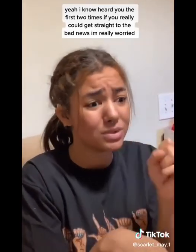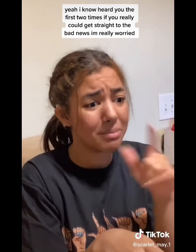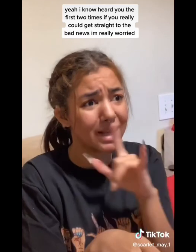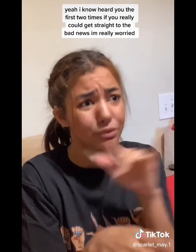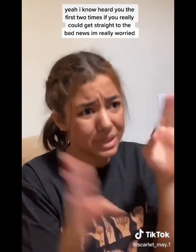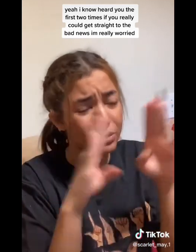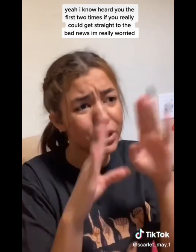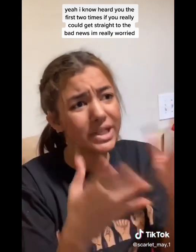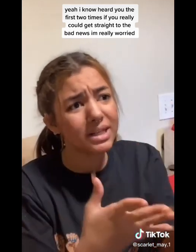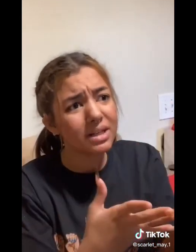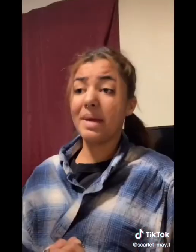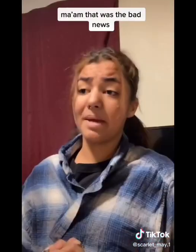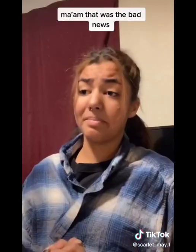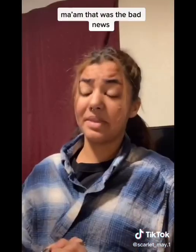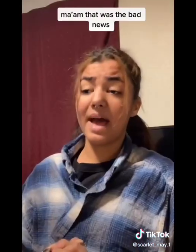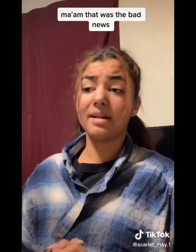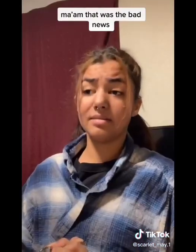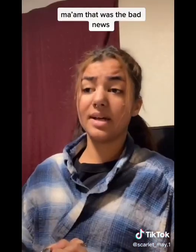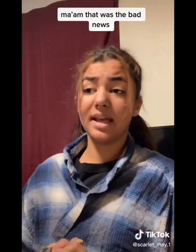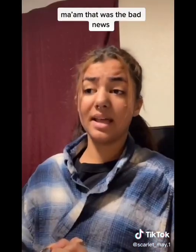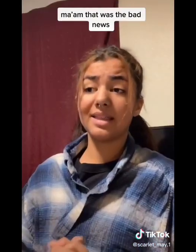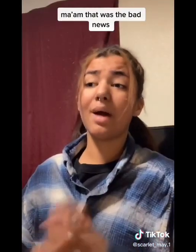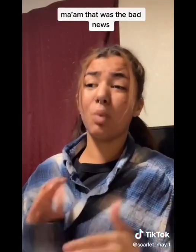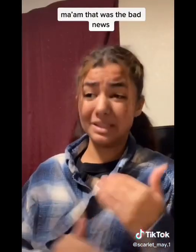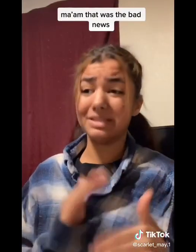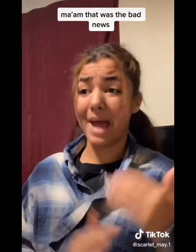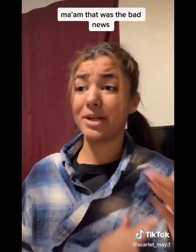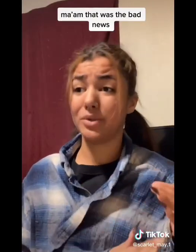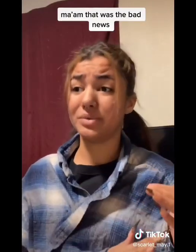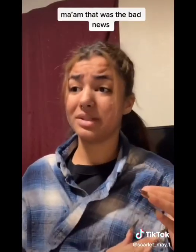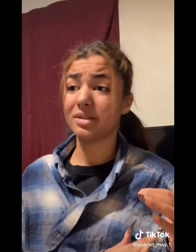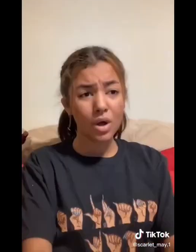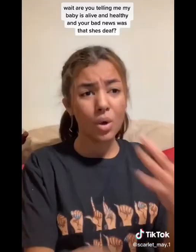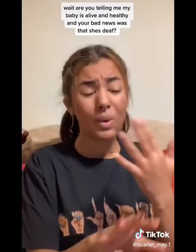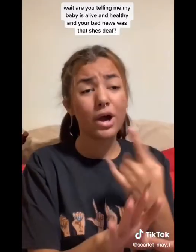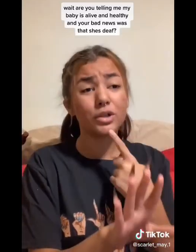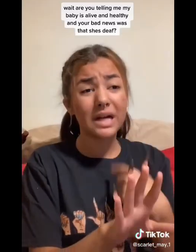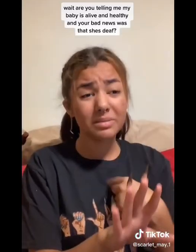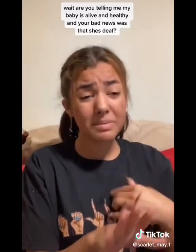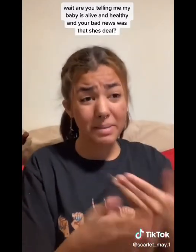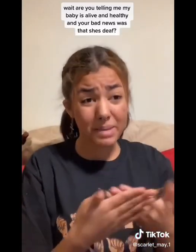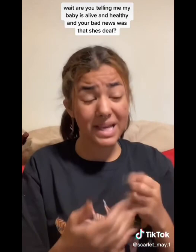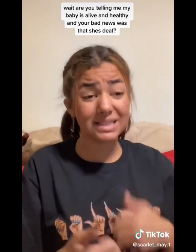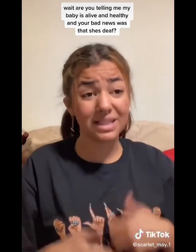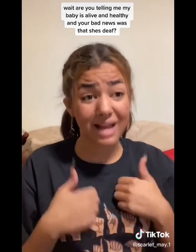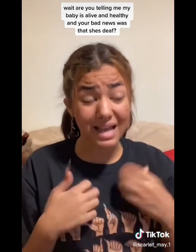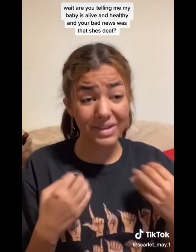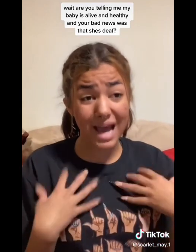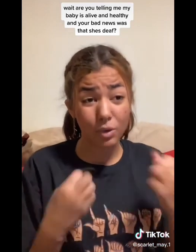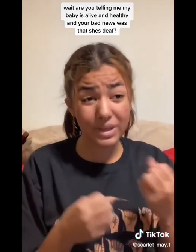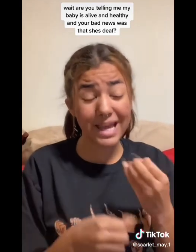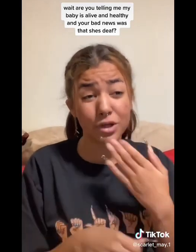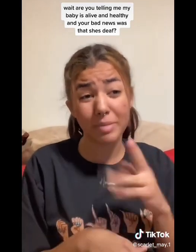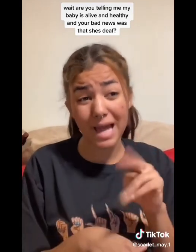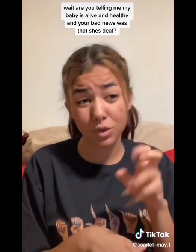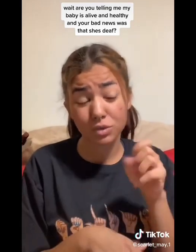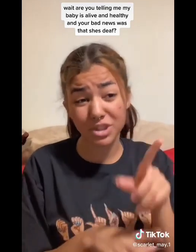like really worried. And that was the bad news. Wait, are you telling me my baby is alive and healthy and your bad news was she was